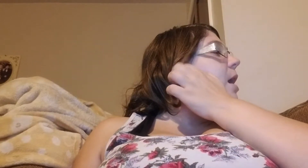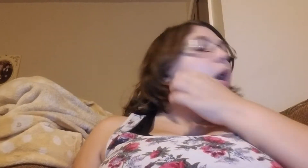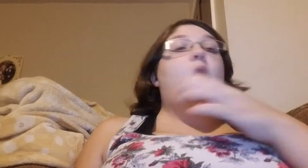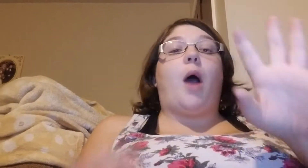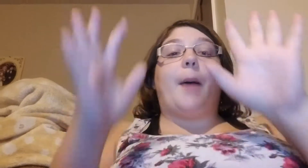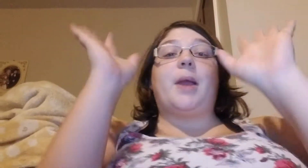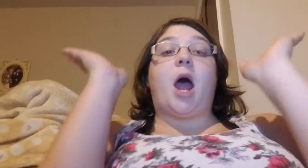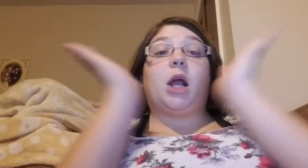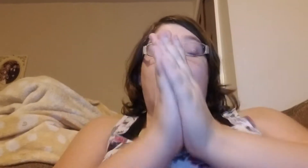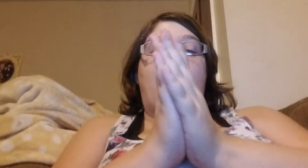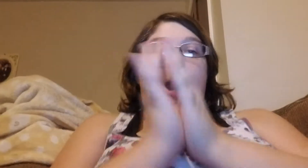Oh, Happy Hanukkah.